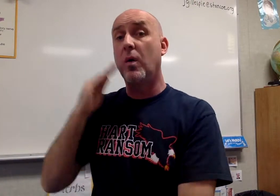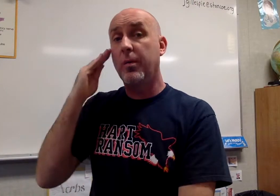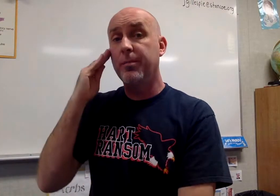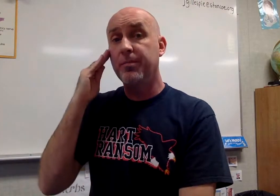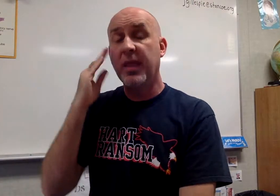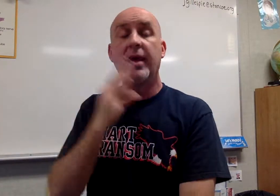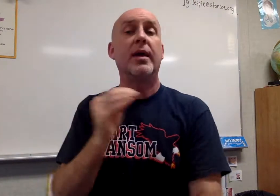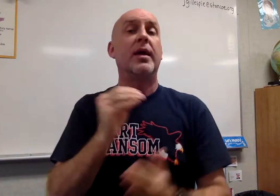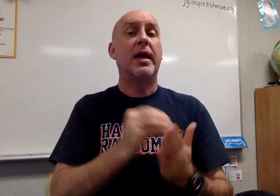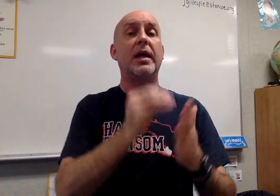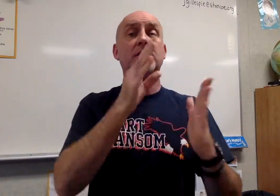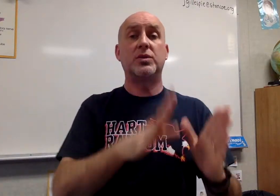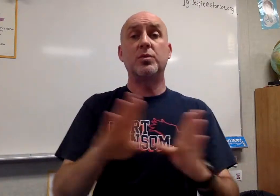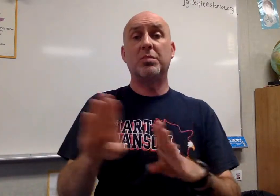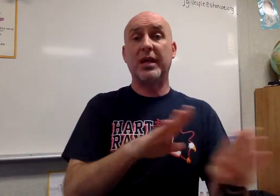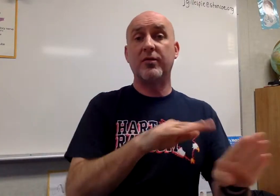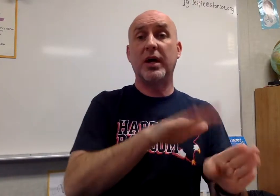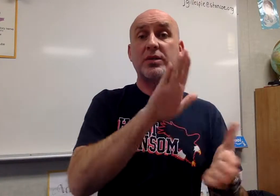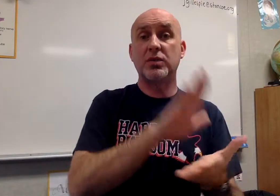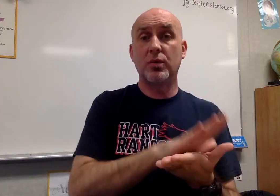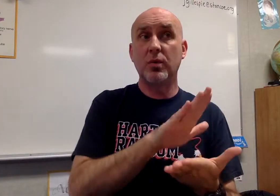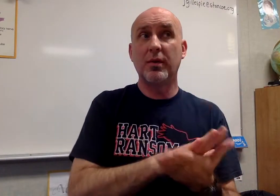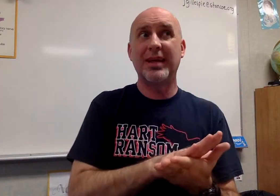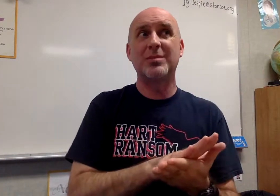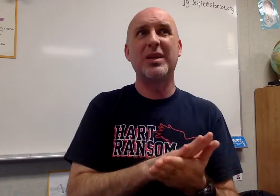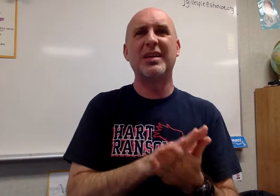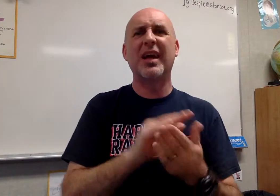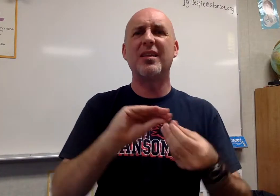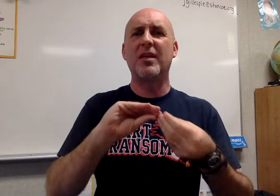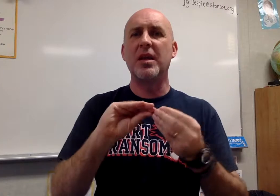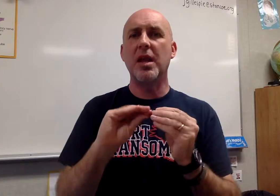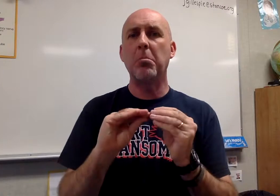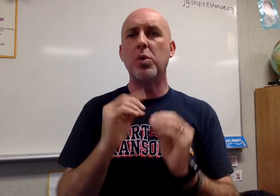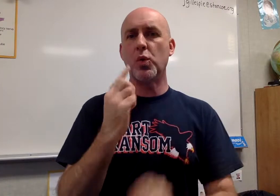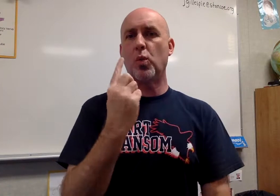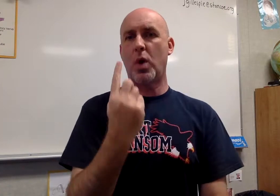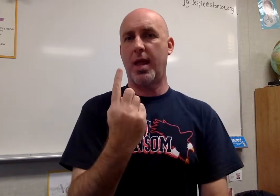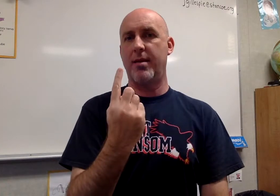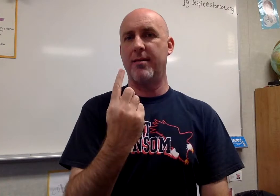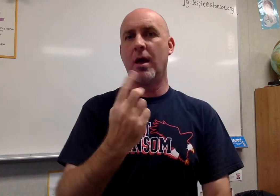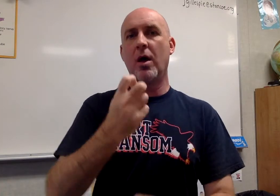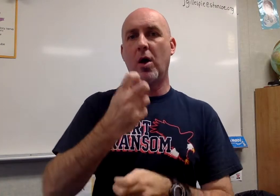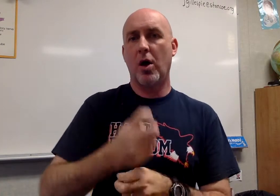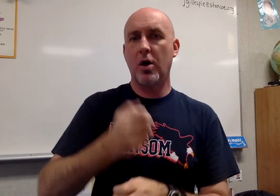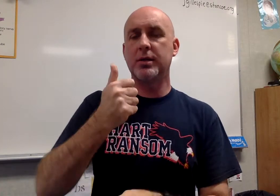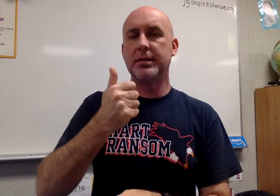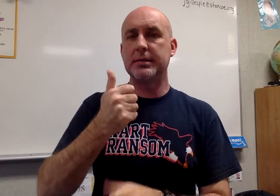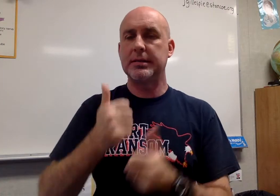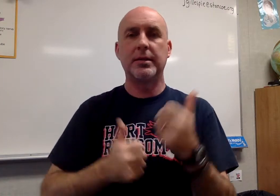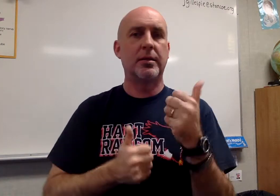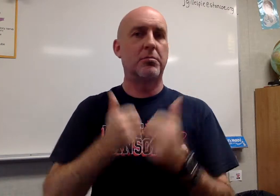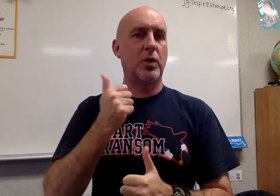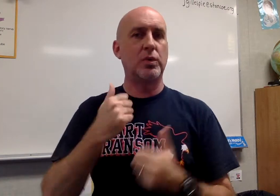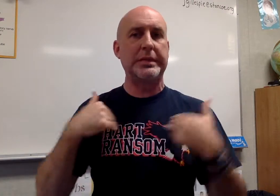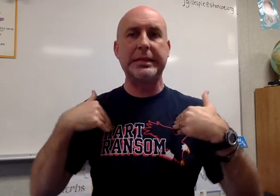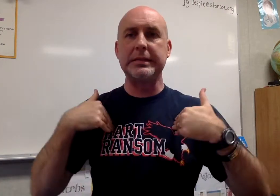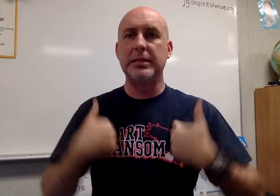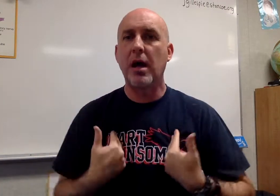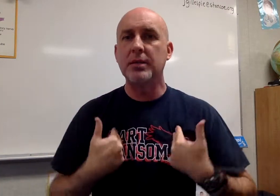home and student behavior at school, has been kind of the number one hardest, most